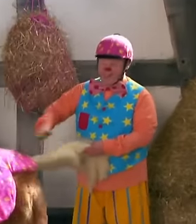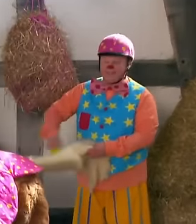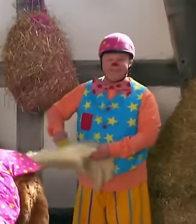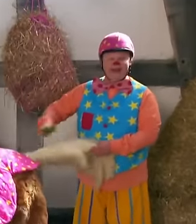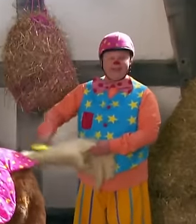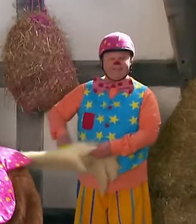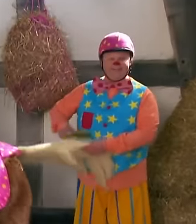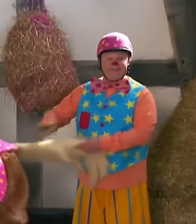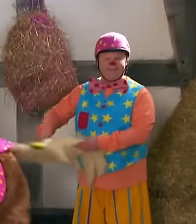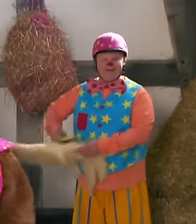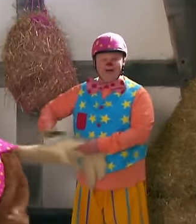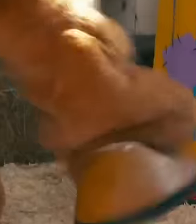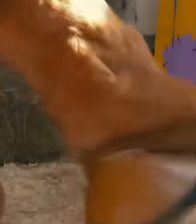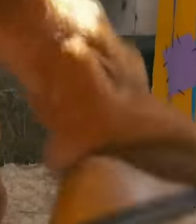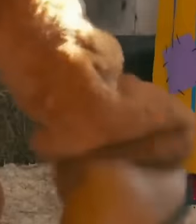Does that tickle as well, Spotty?